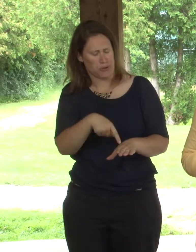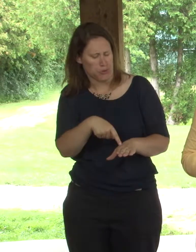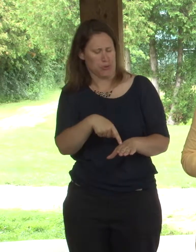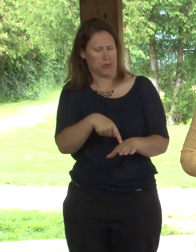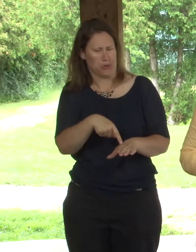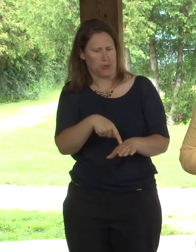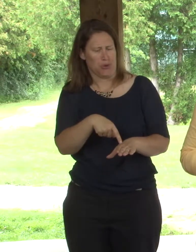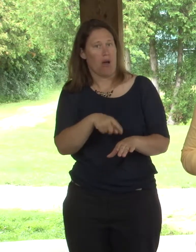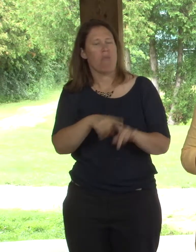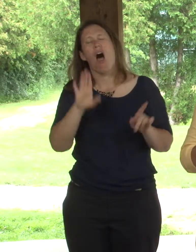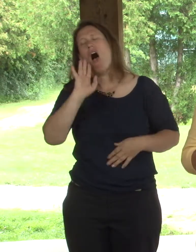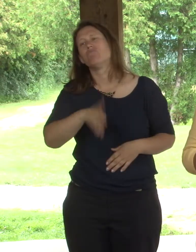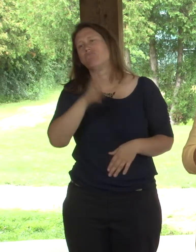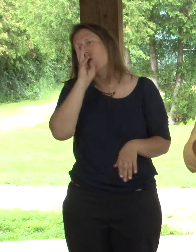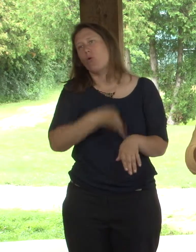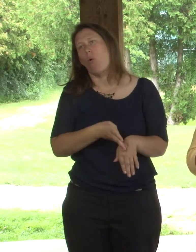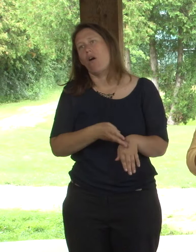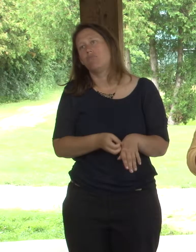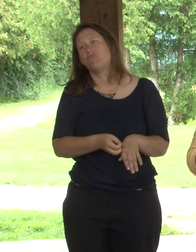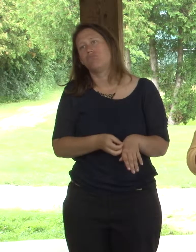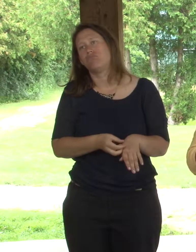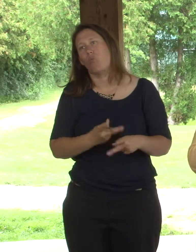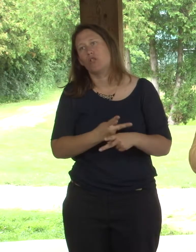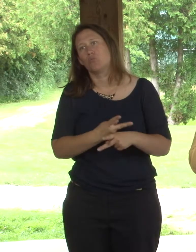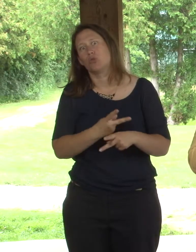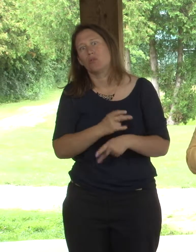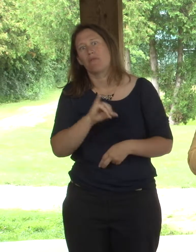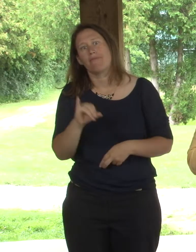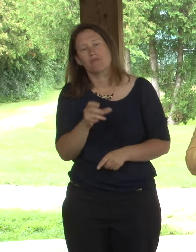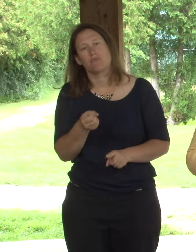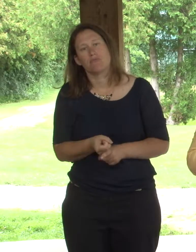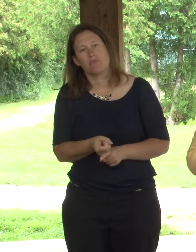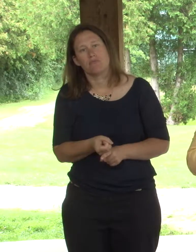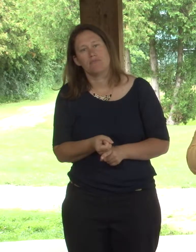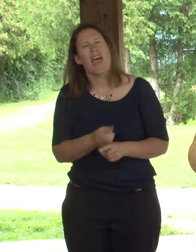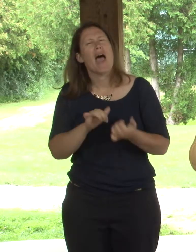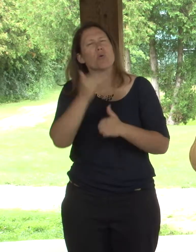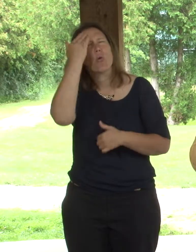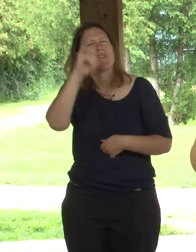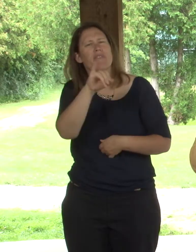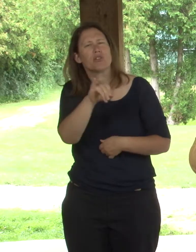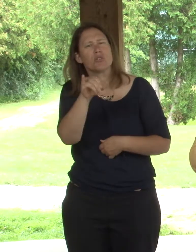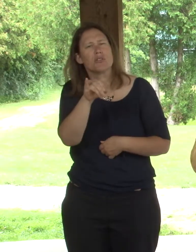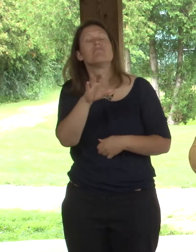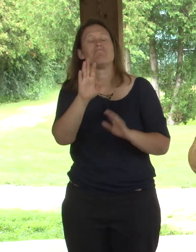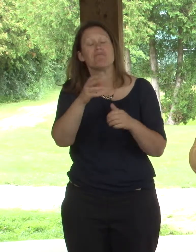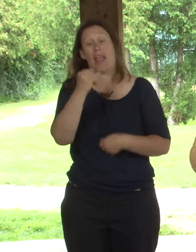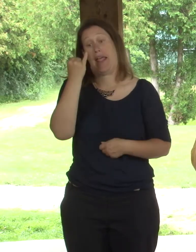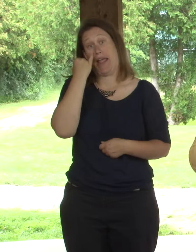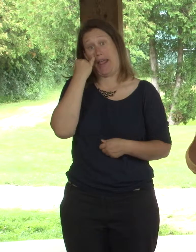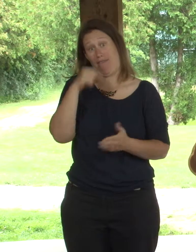infection develops? Normally the tissue is closed. So if there is a cut and an opening, we will start to see